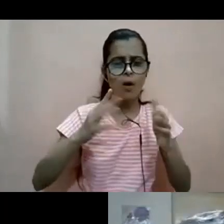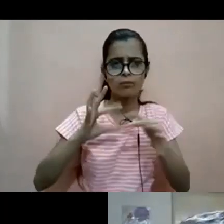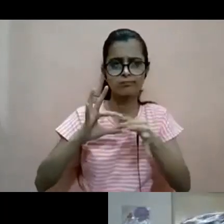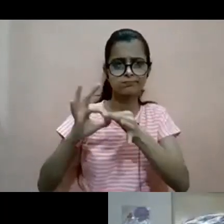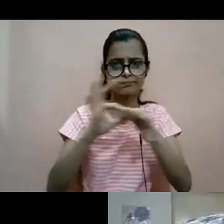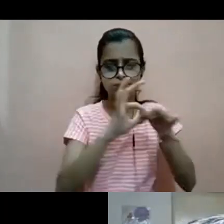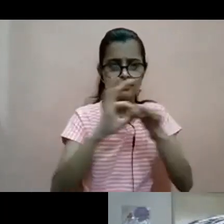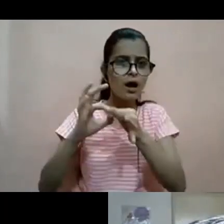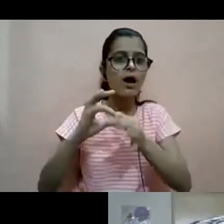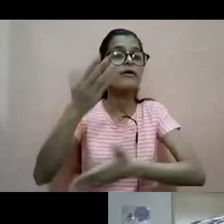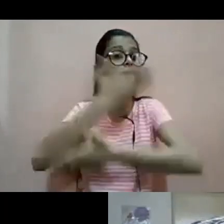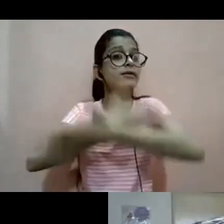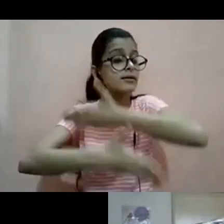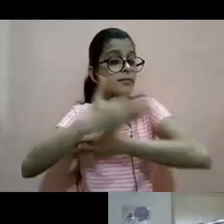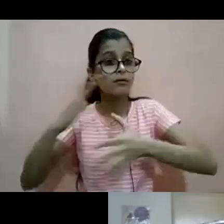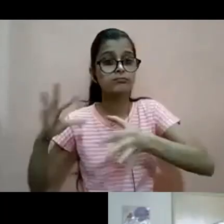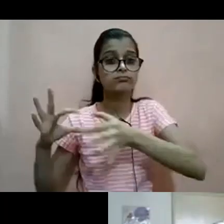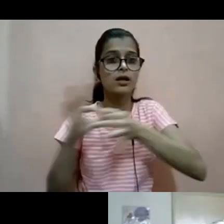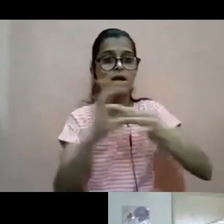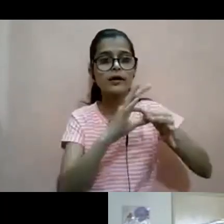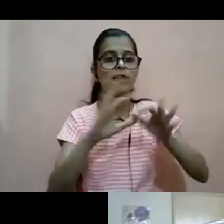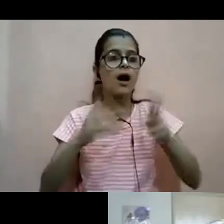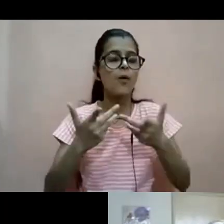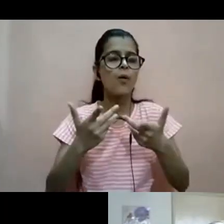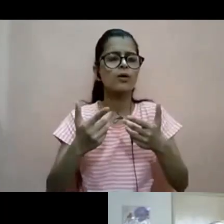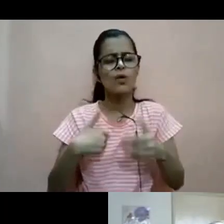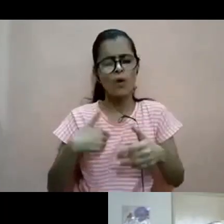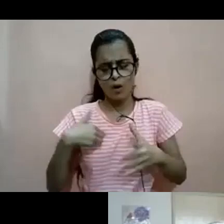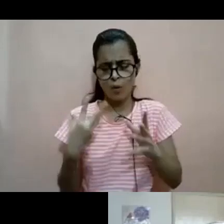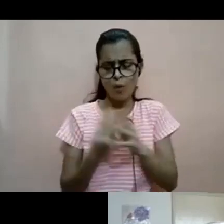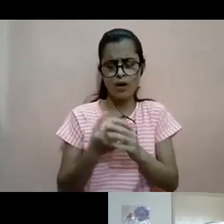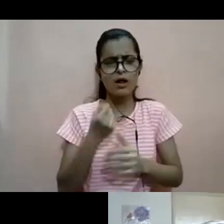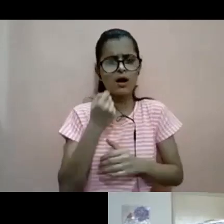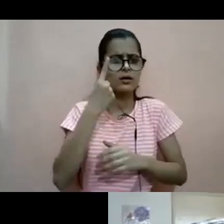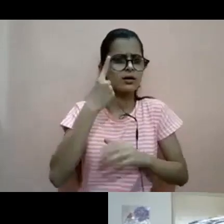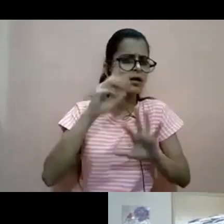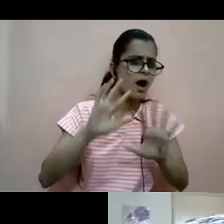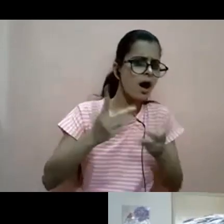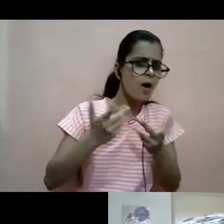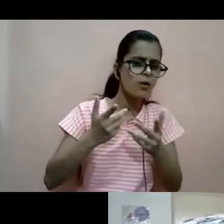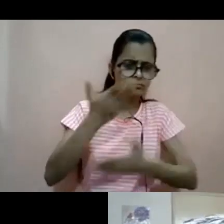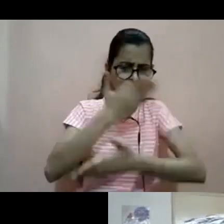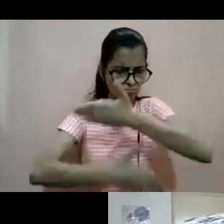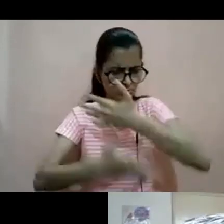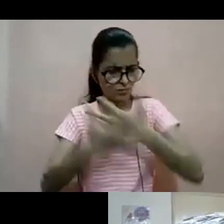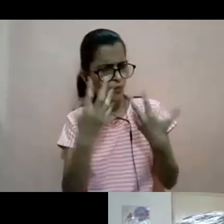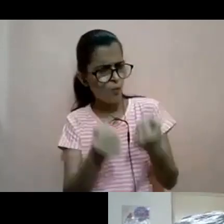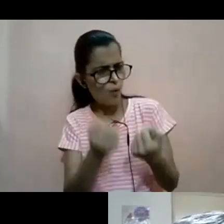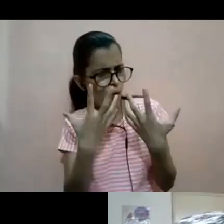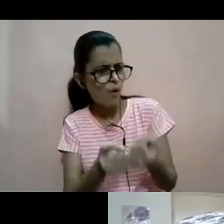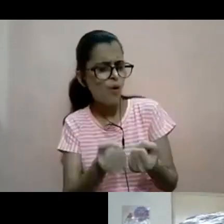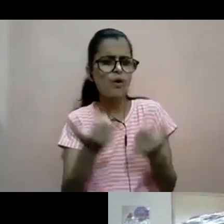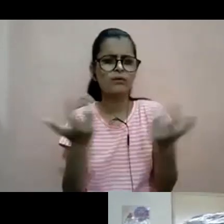we understand desire from the perspective of disability?